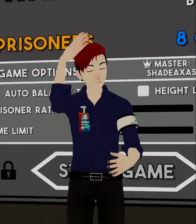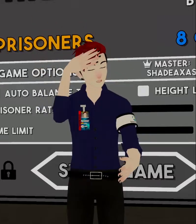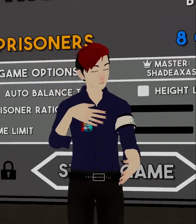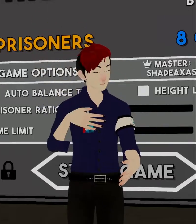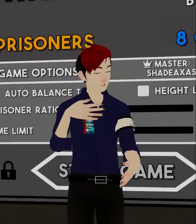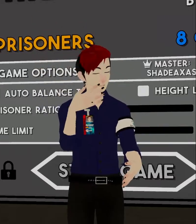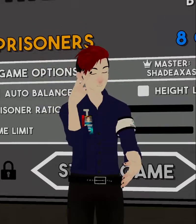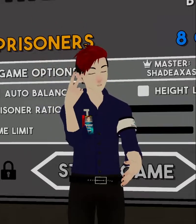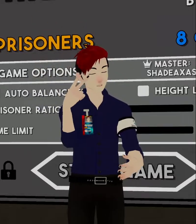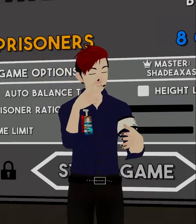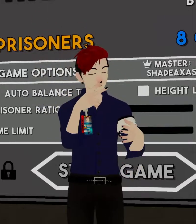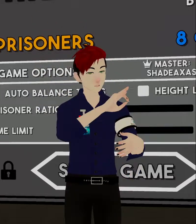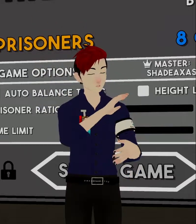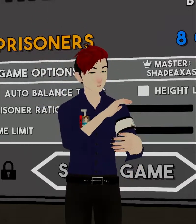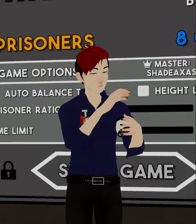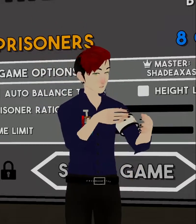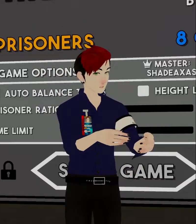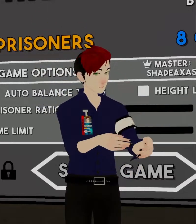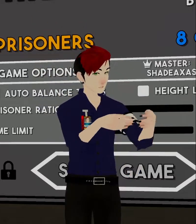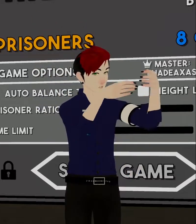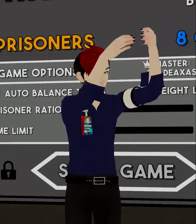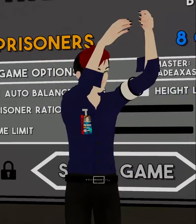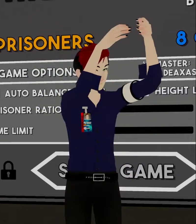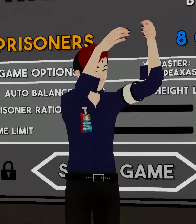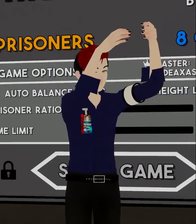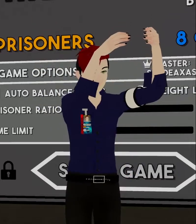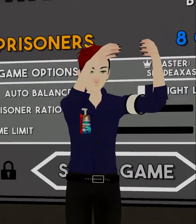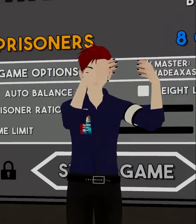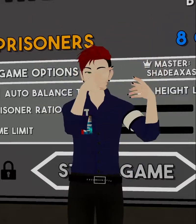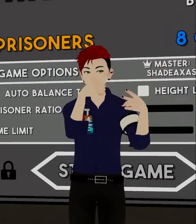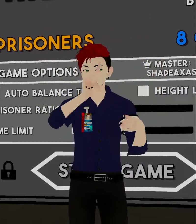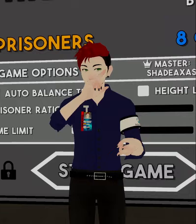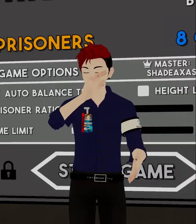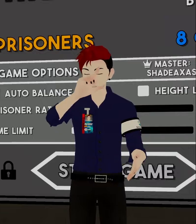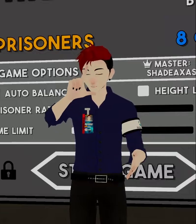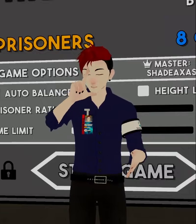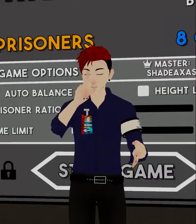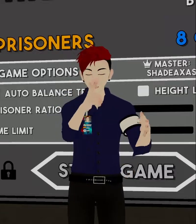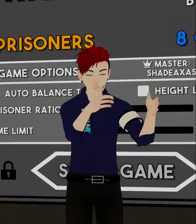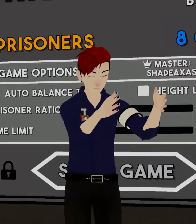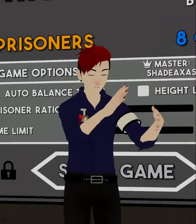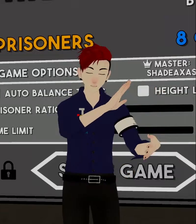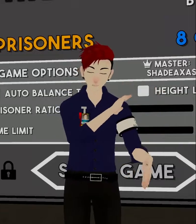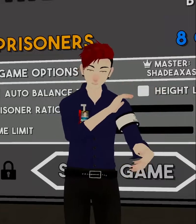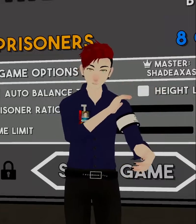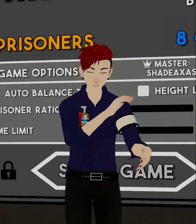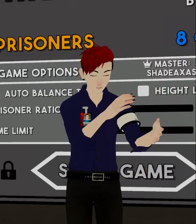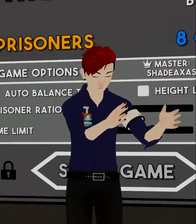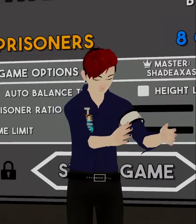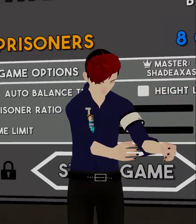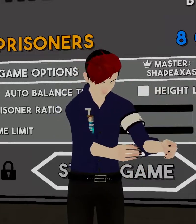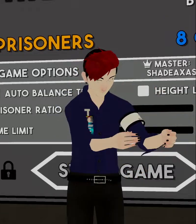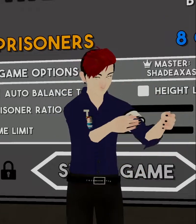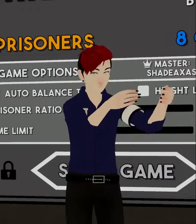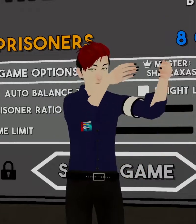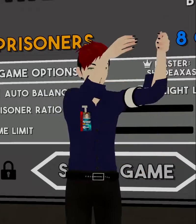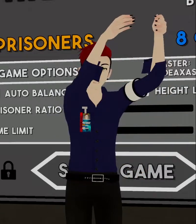out front, we have 2 guard towers. So that is a classifier of just guard, big giant